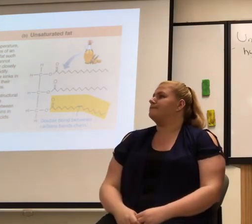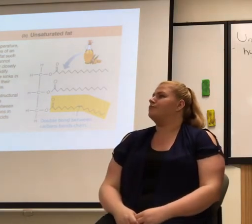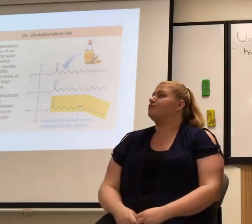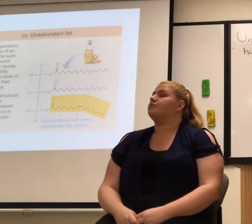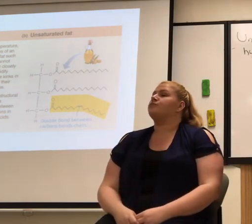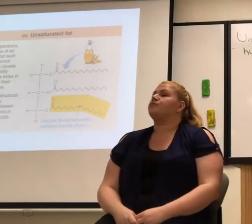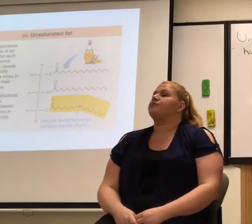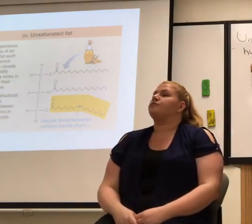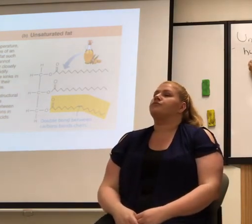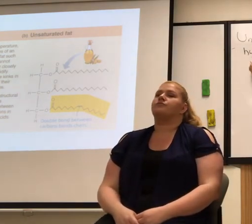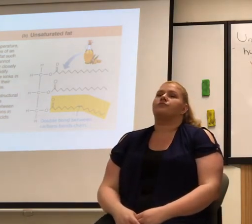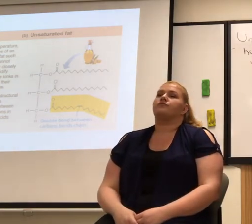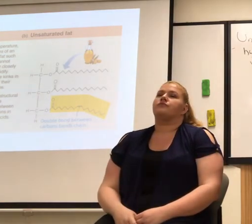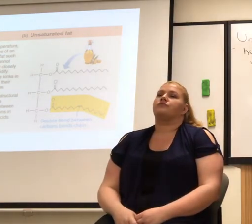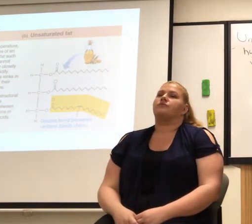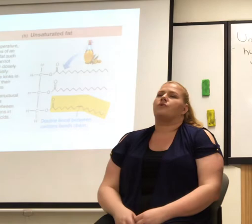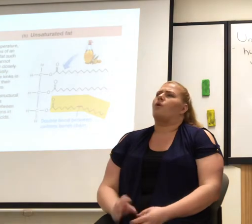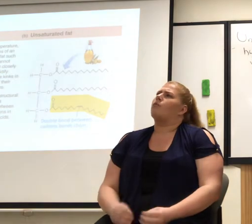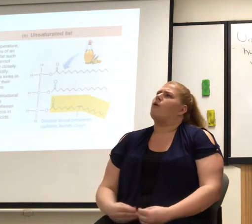One or more.